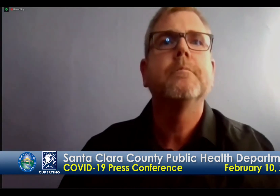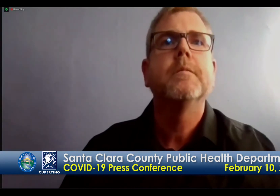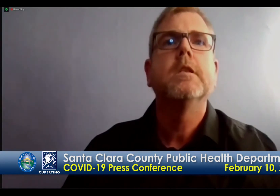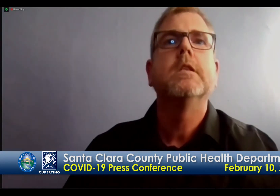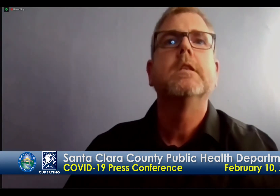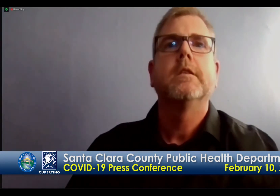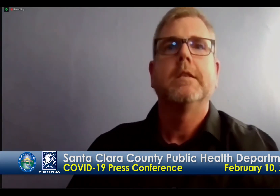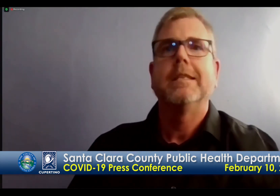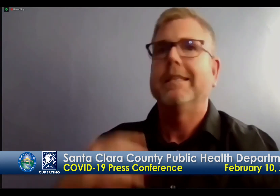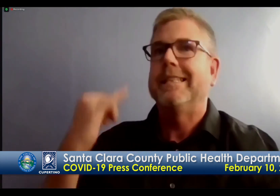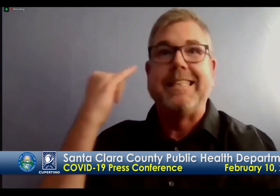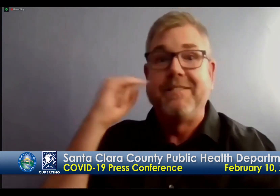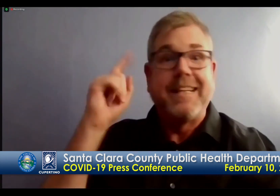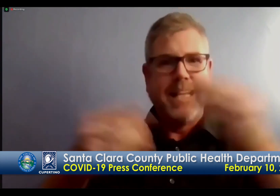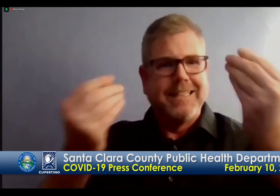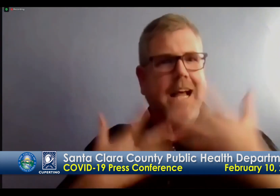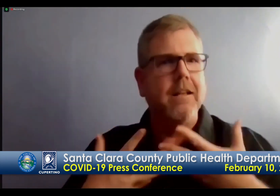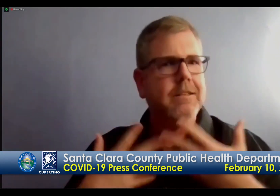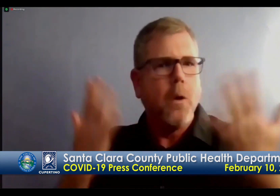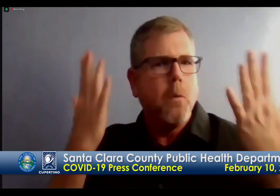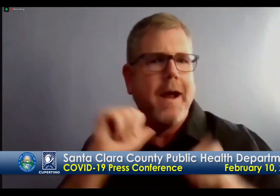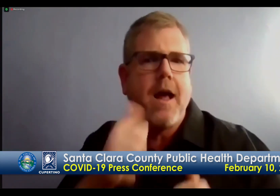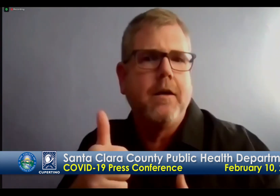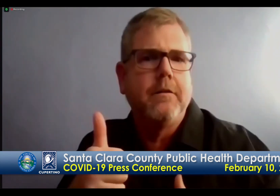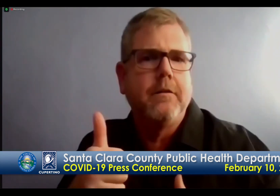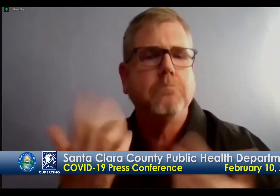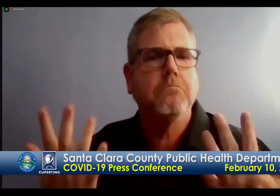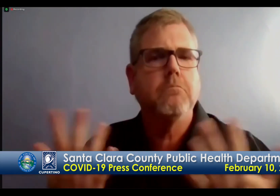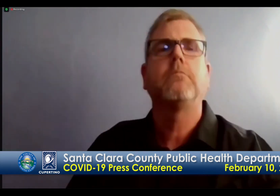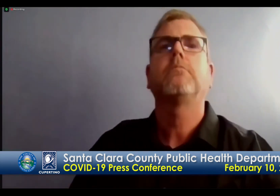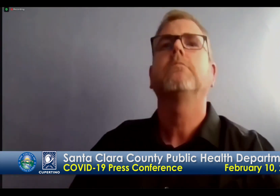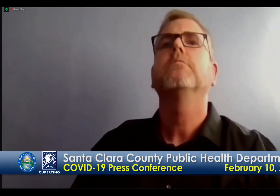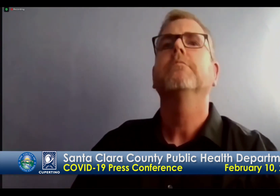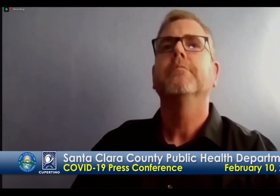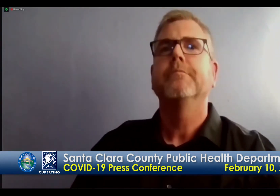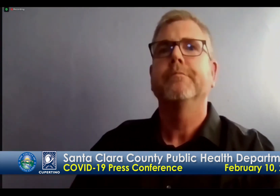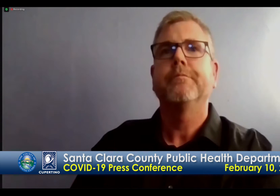person was in contact with others? And if so, how many people?